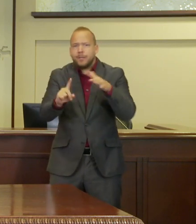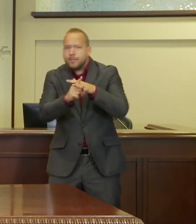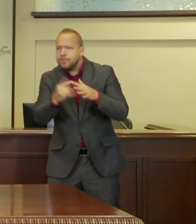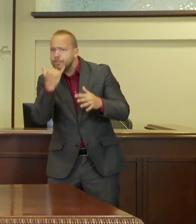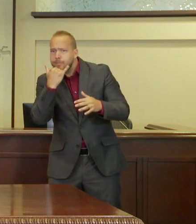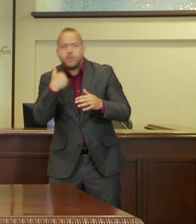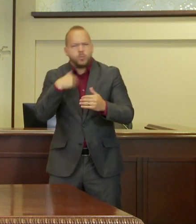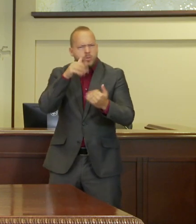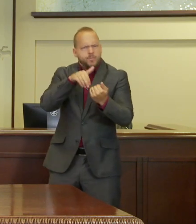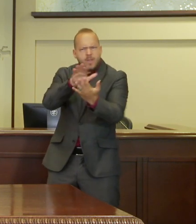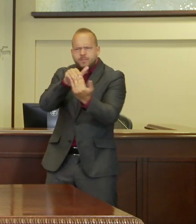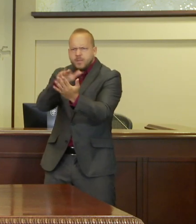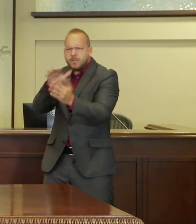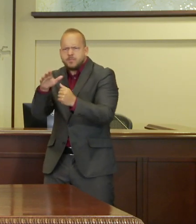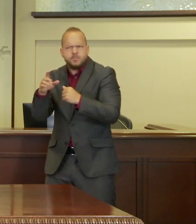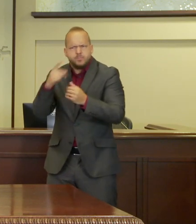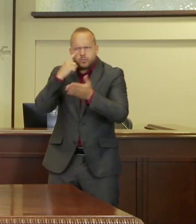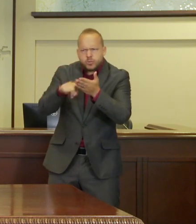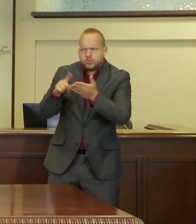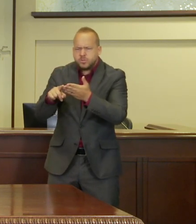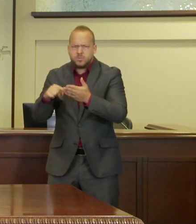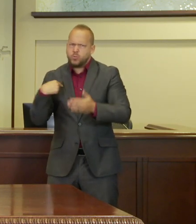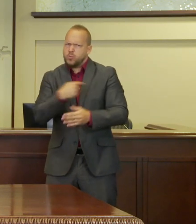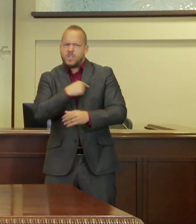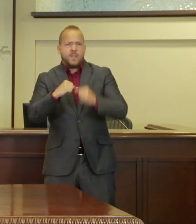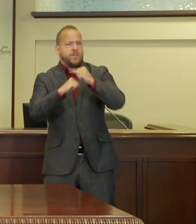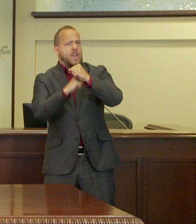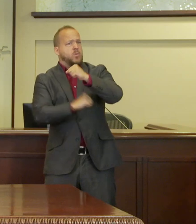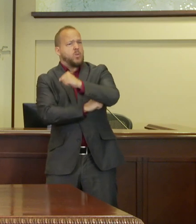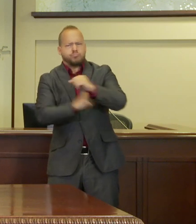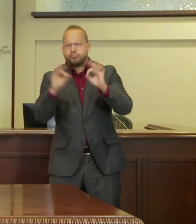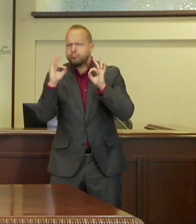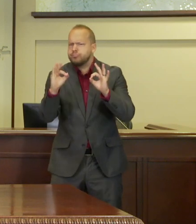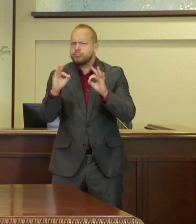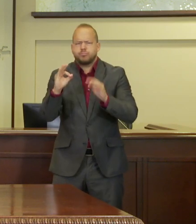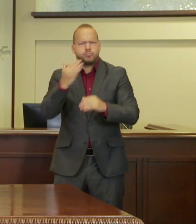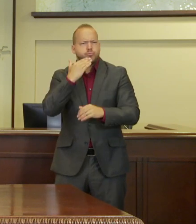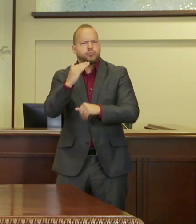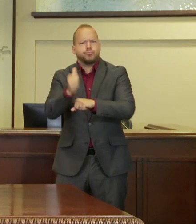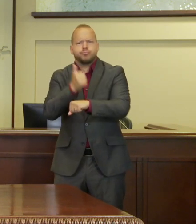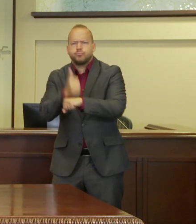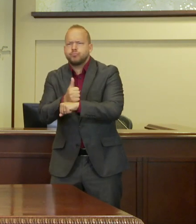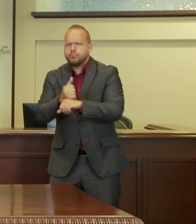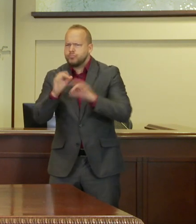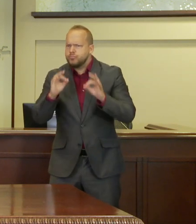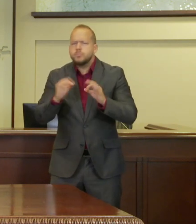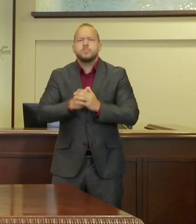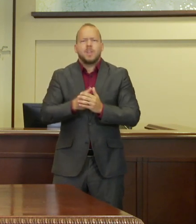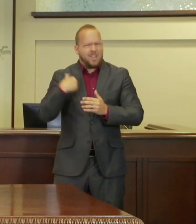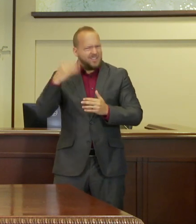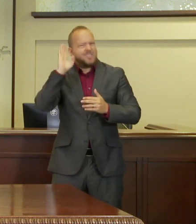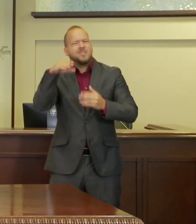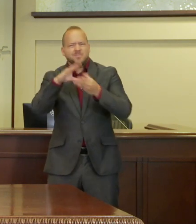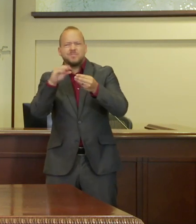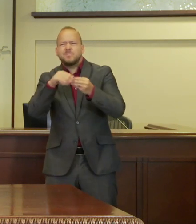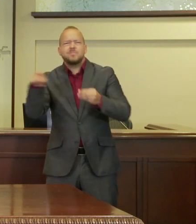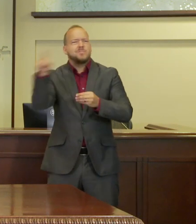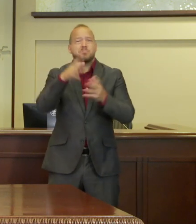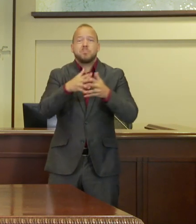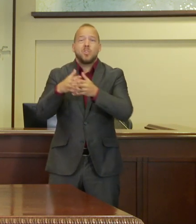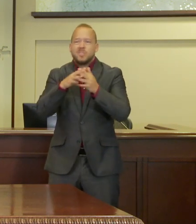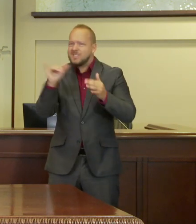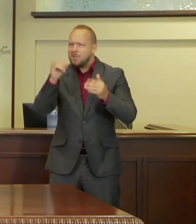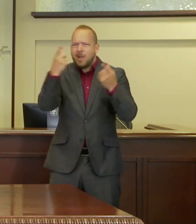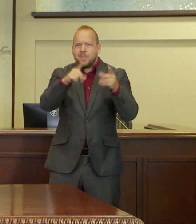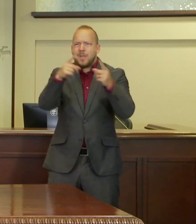for delivering some of those reforms that we're hearing called for all over the United States in our profession. All